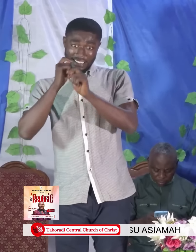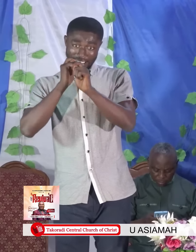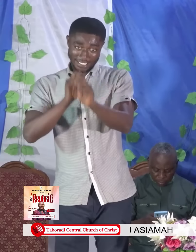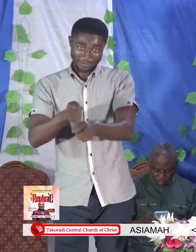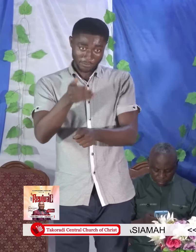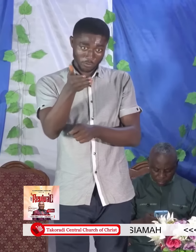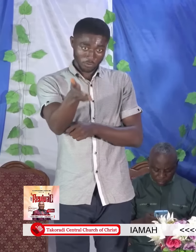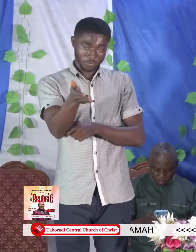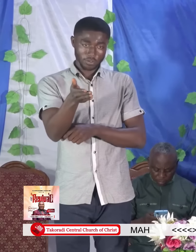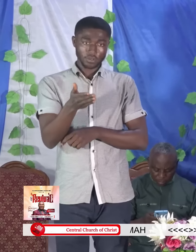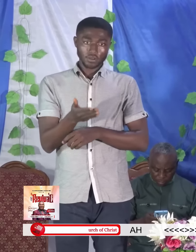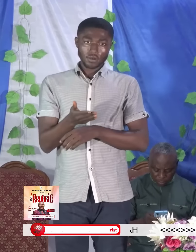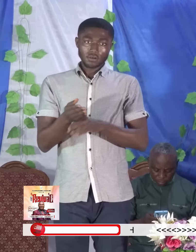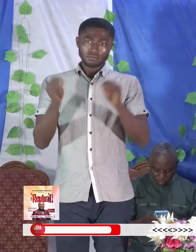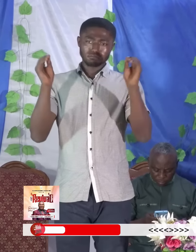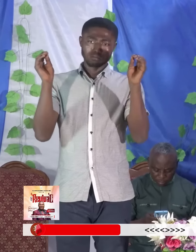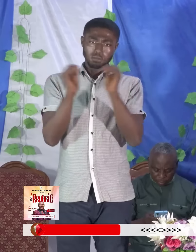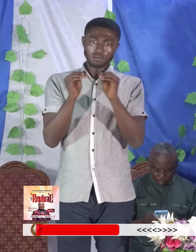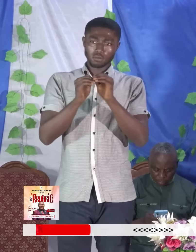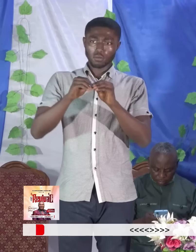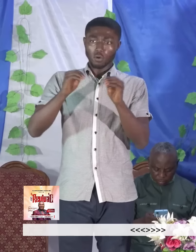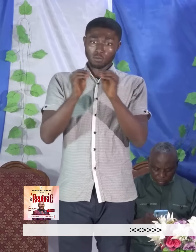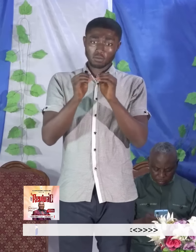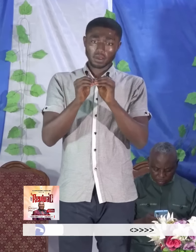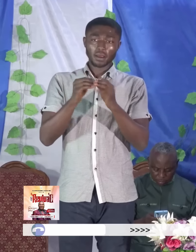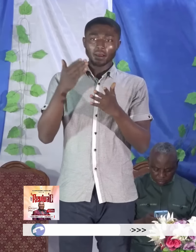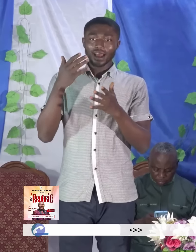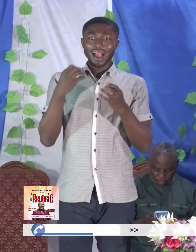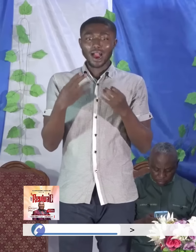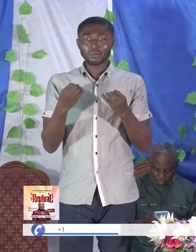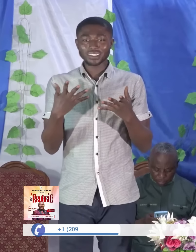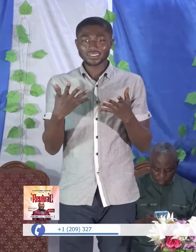sika na odi chewo no e super e wa brabom na yesen